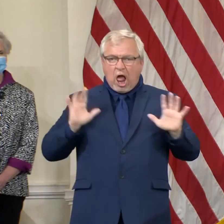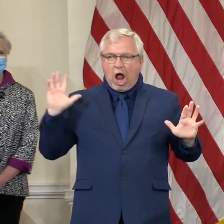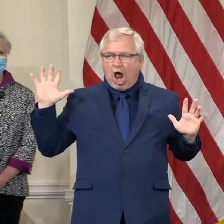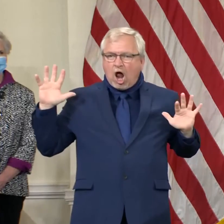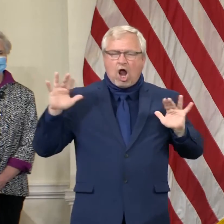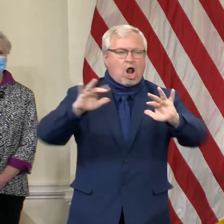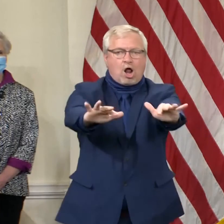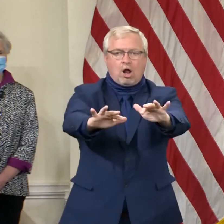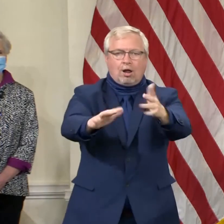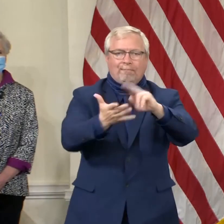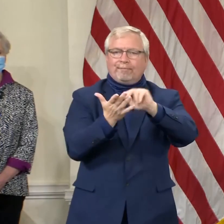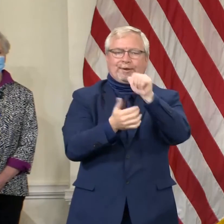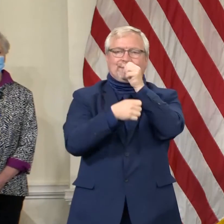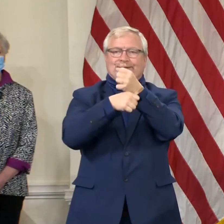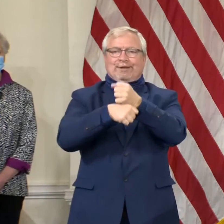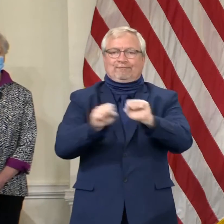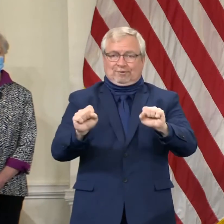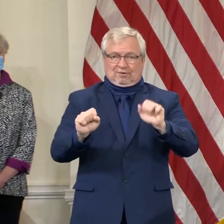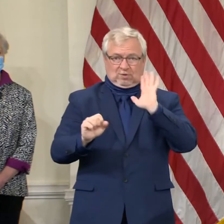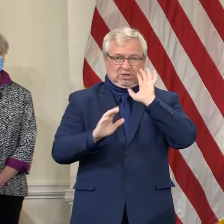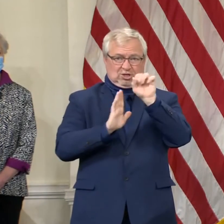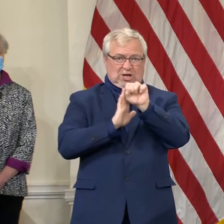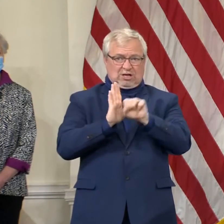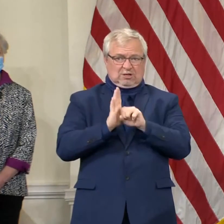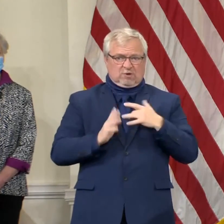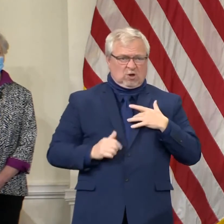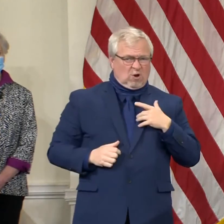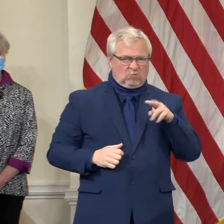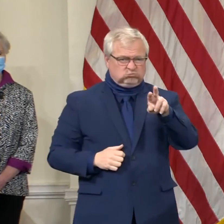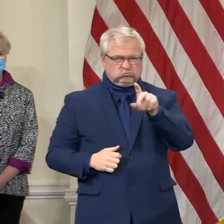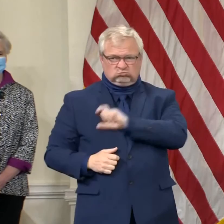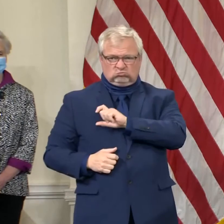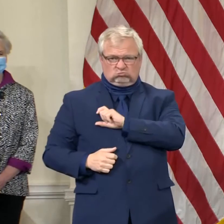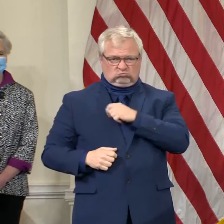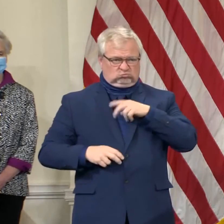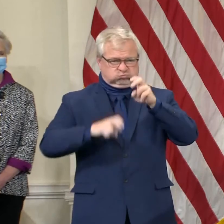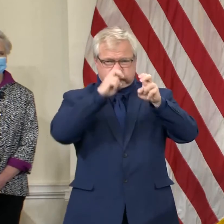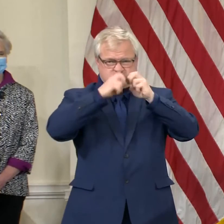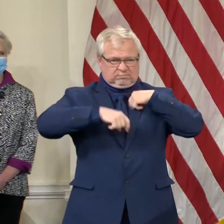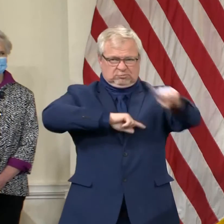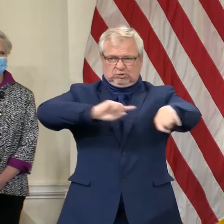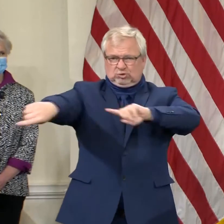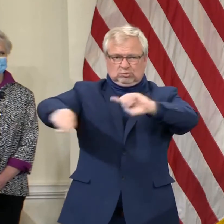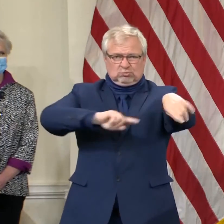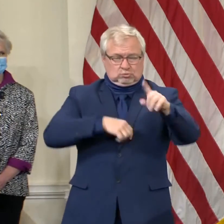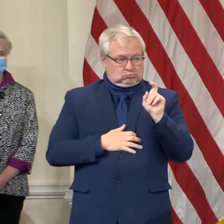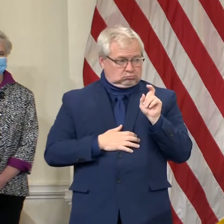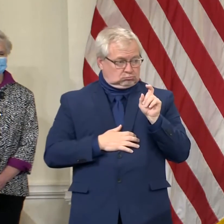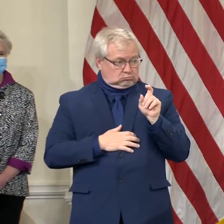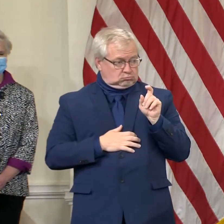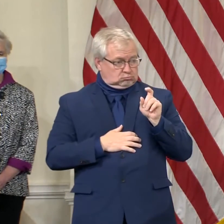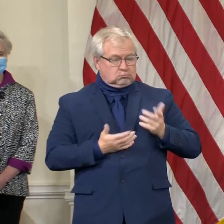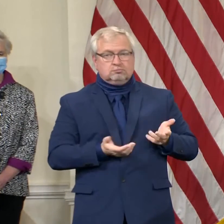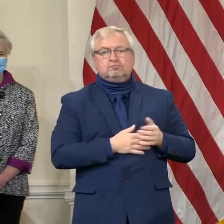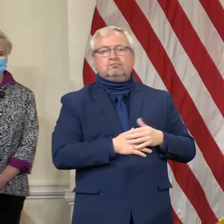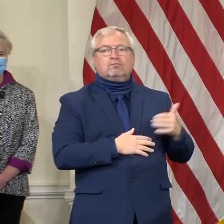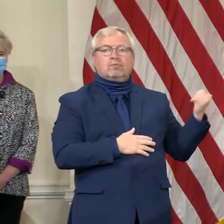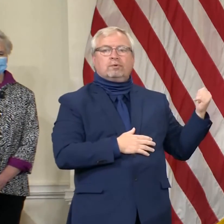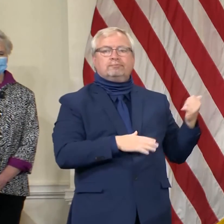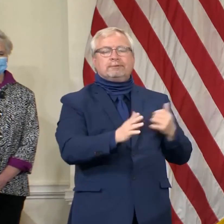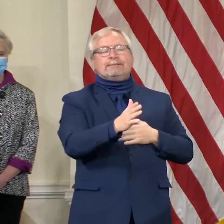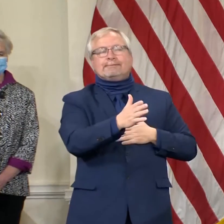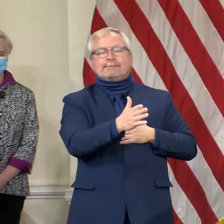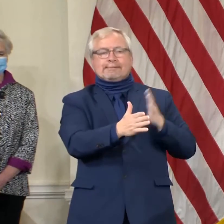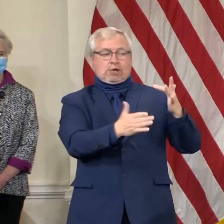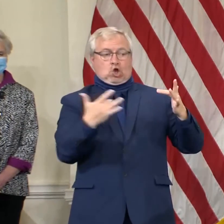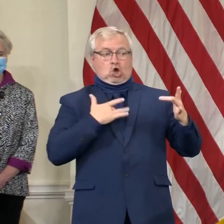to enforce rules to make sure that doesn't happen? We are concerned. That's why I said 2 or 3 times,